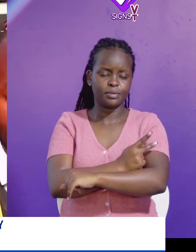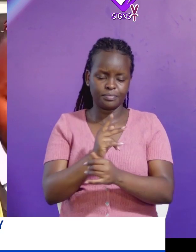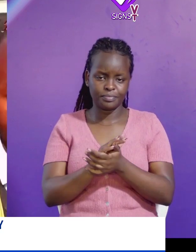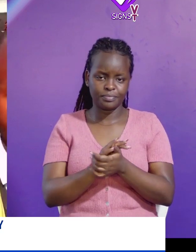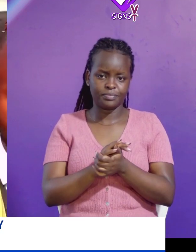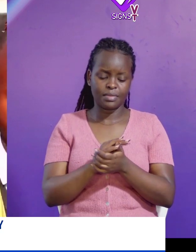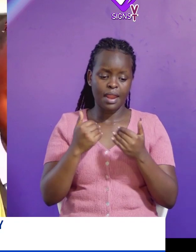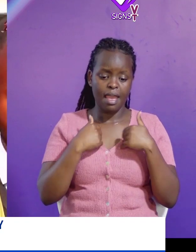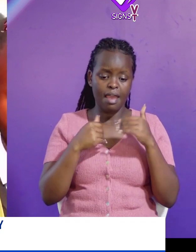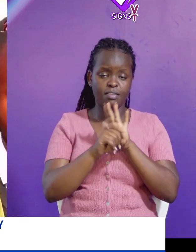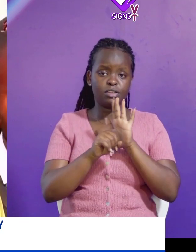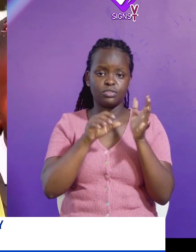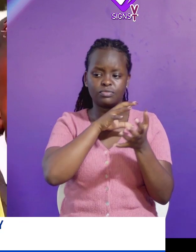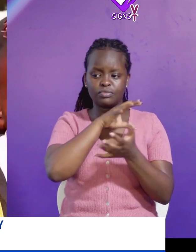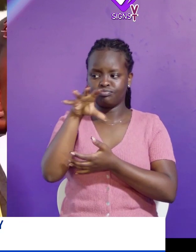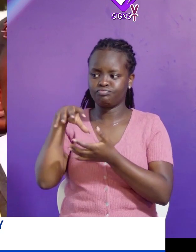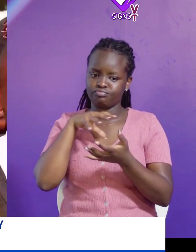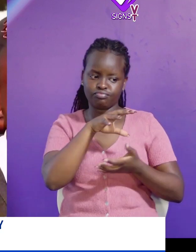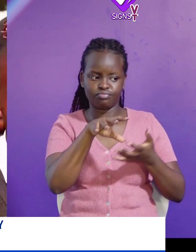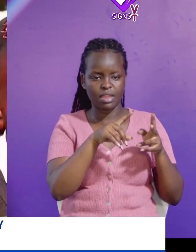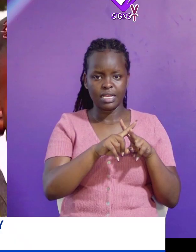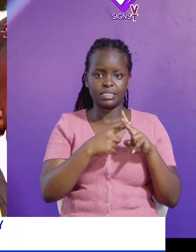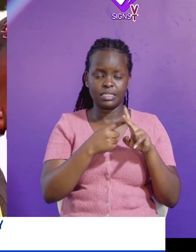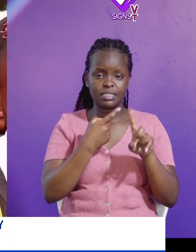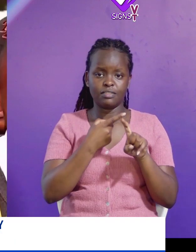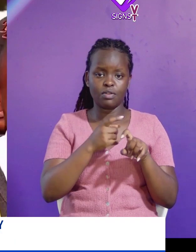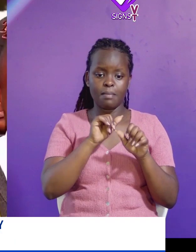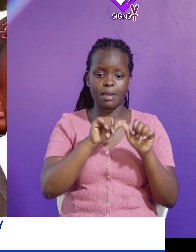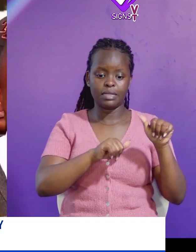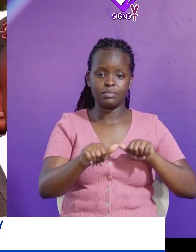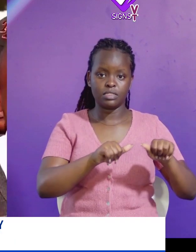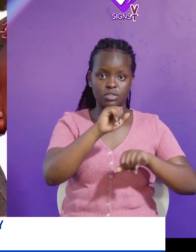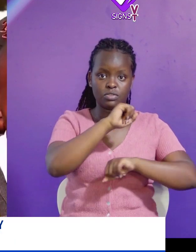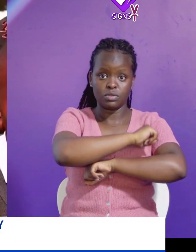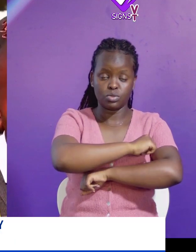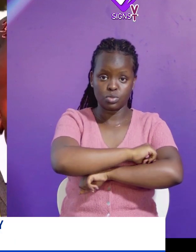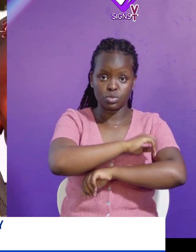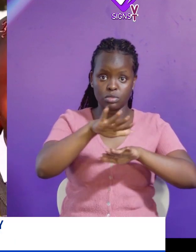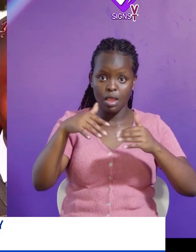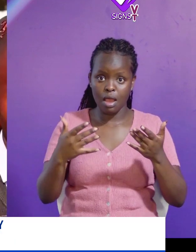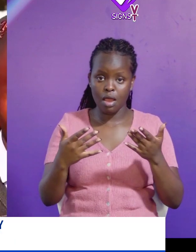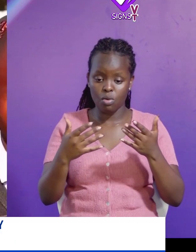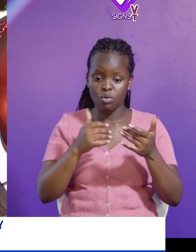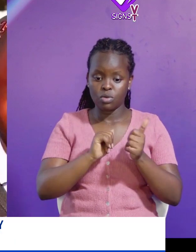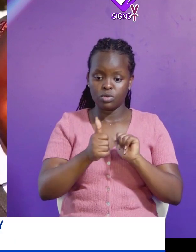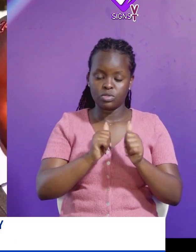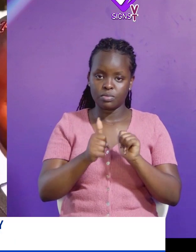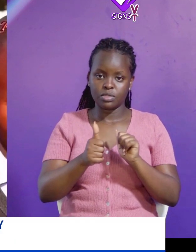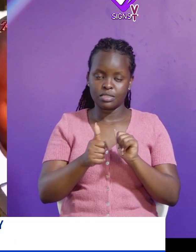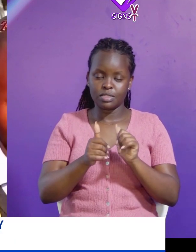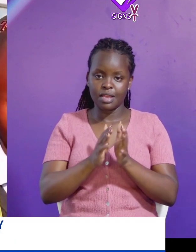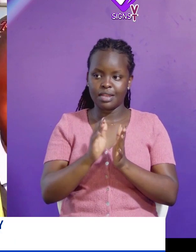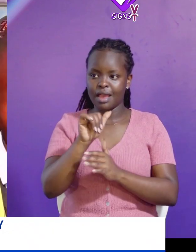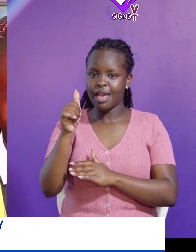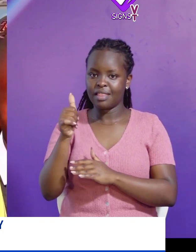is a lot of confusion, starting from the entire administration of these schools to how sports and co-curriculum activities